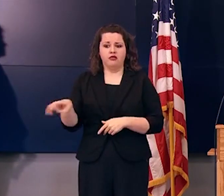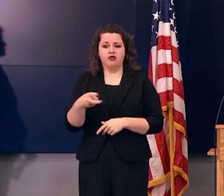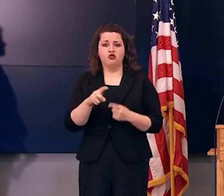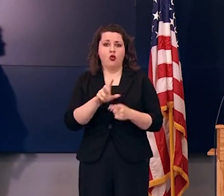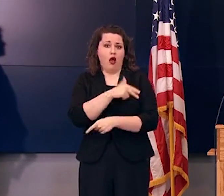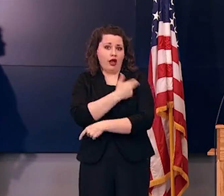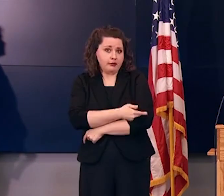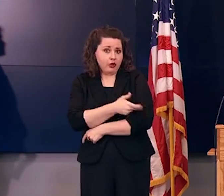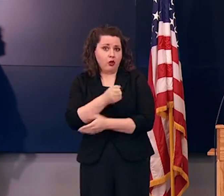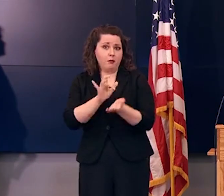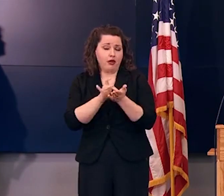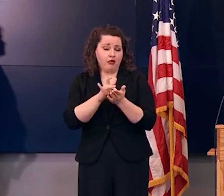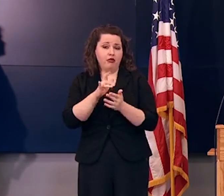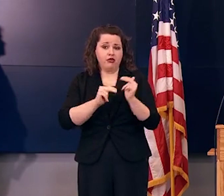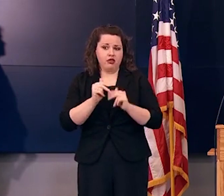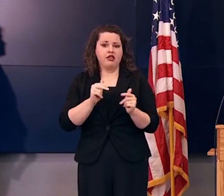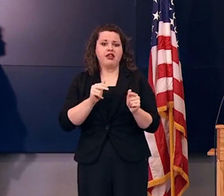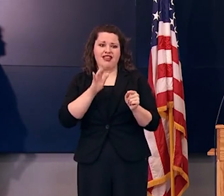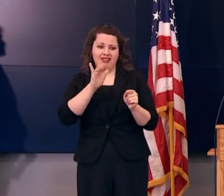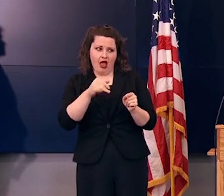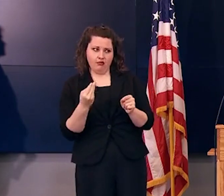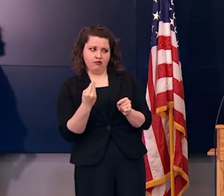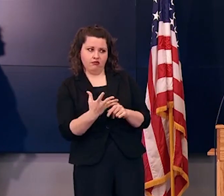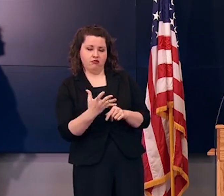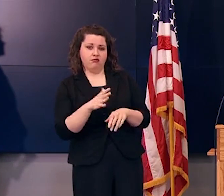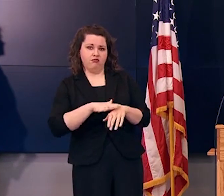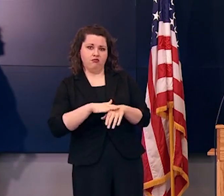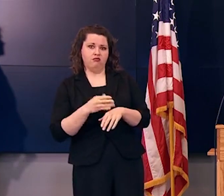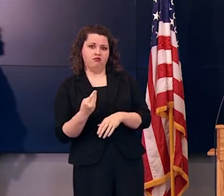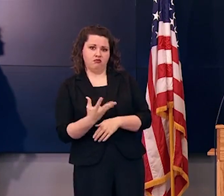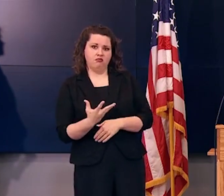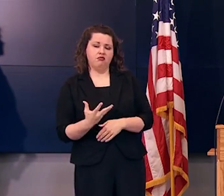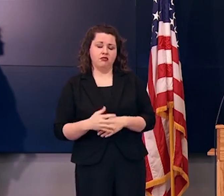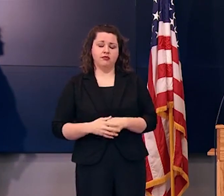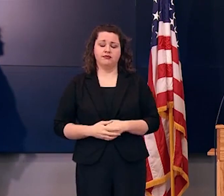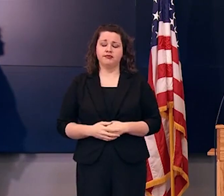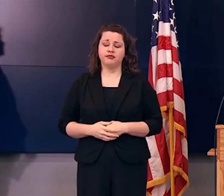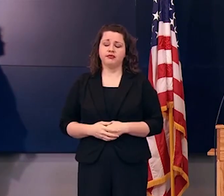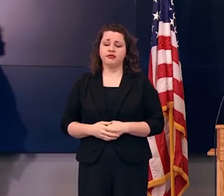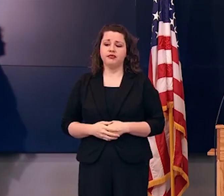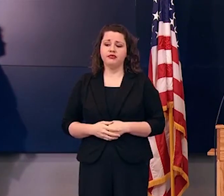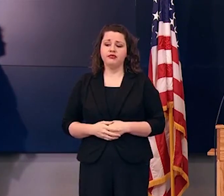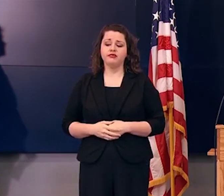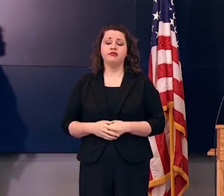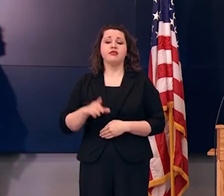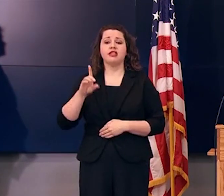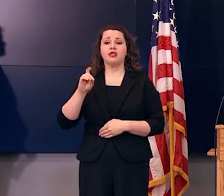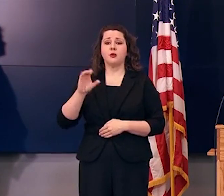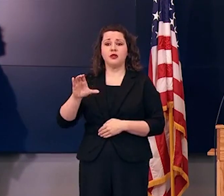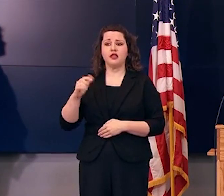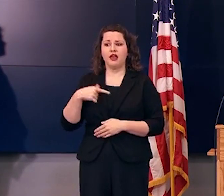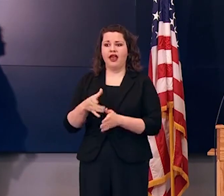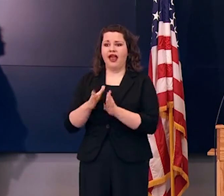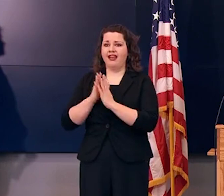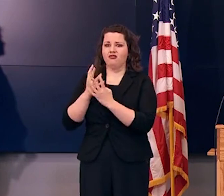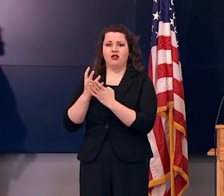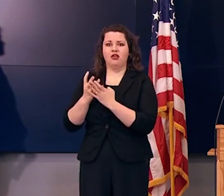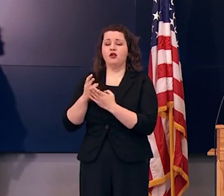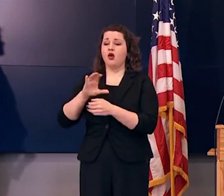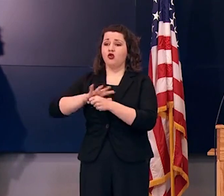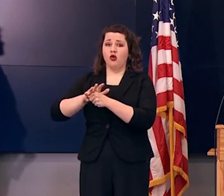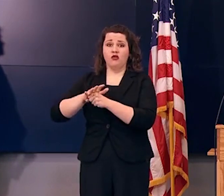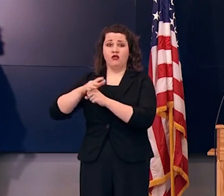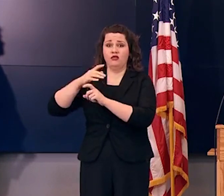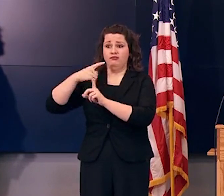or hospital, that entity will receive advanced communication prior to transport. The DOC is asking jails not to bring